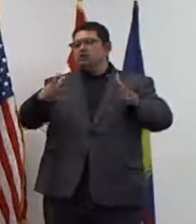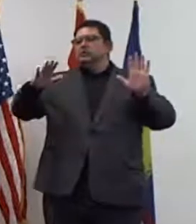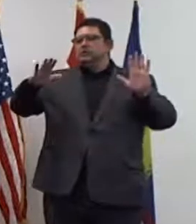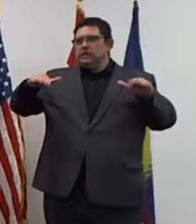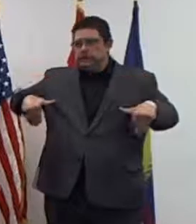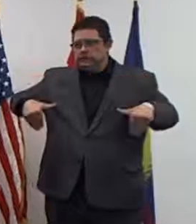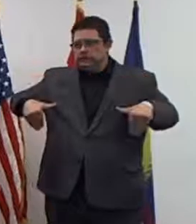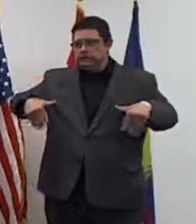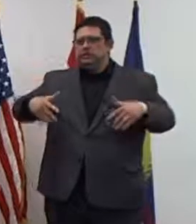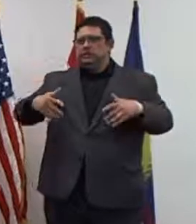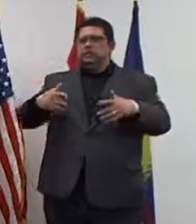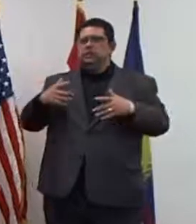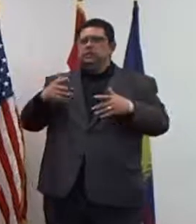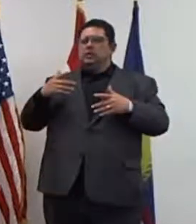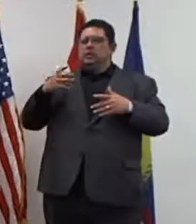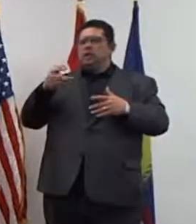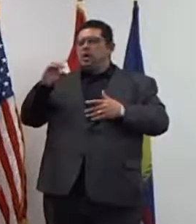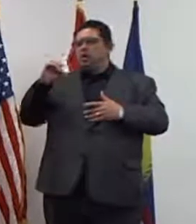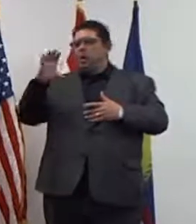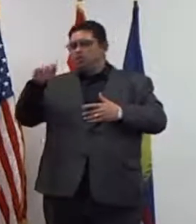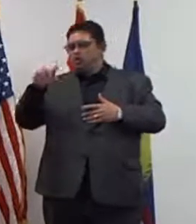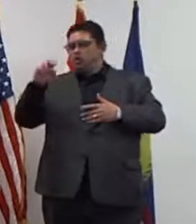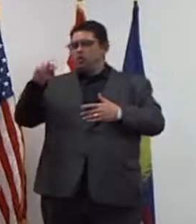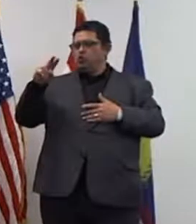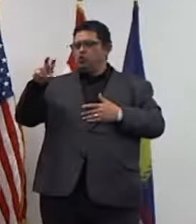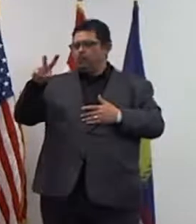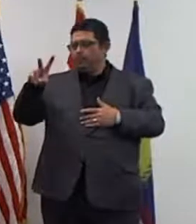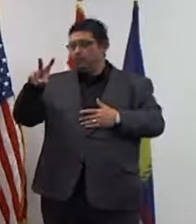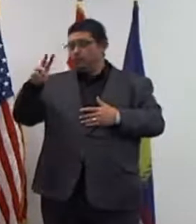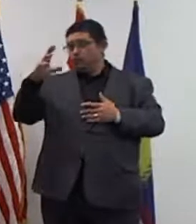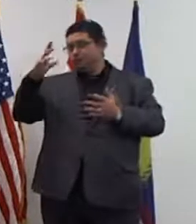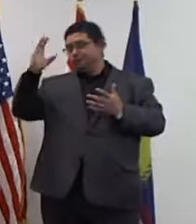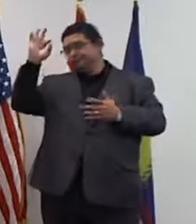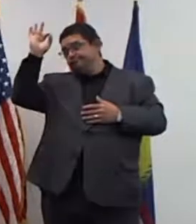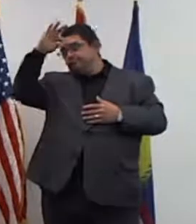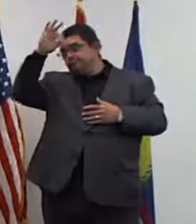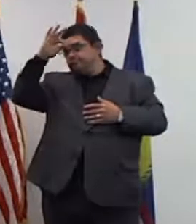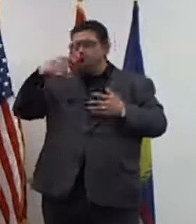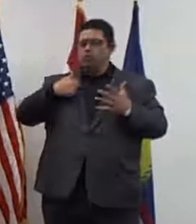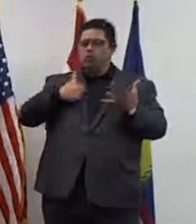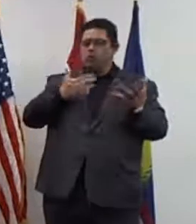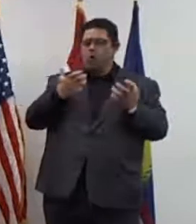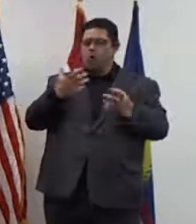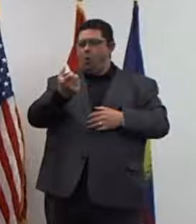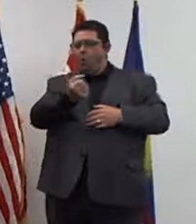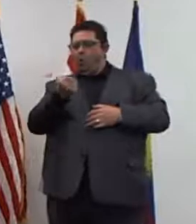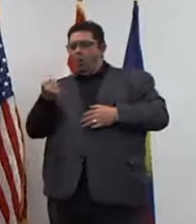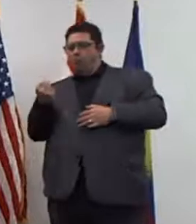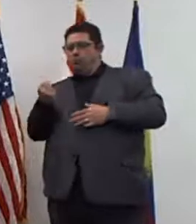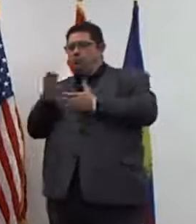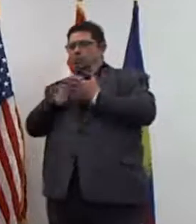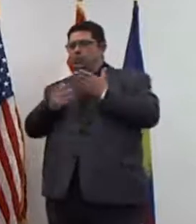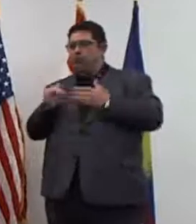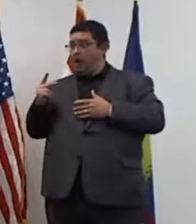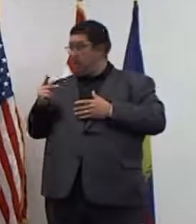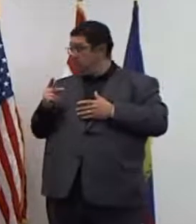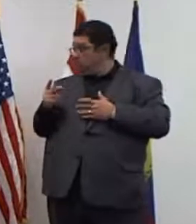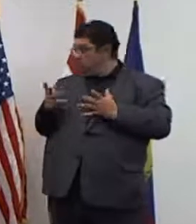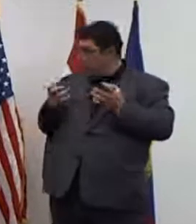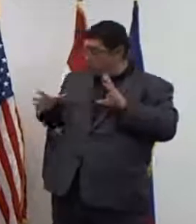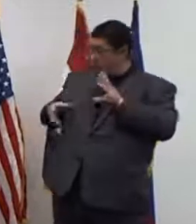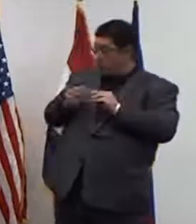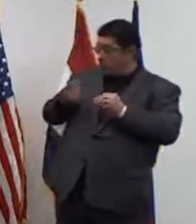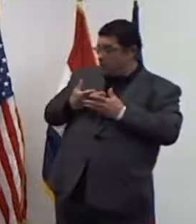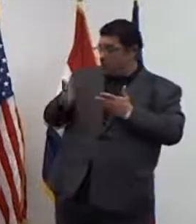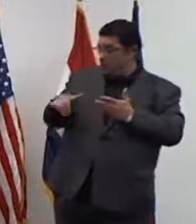what October and November bring, so we want to hold some back in reserve. You want to add anything to that, Cora?